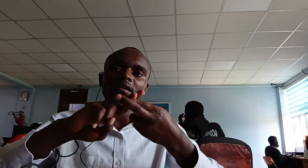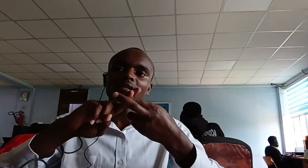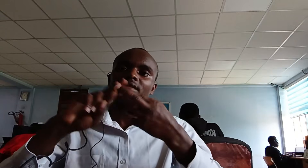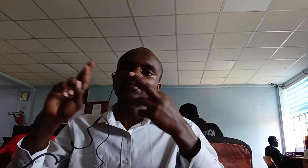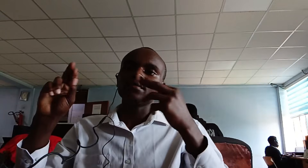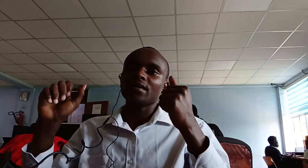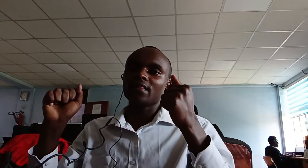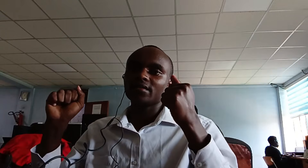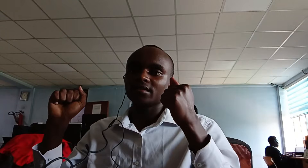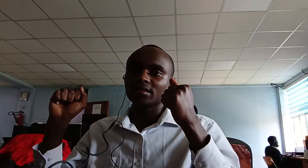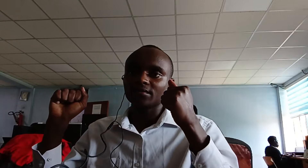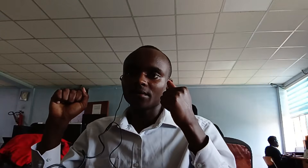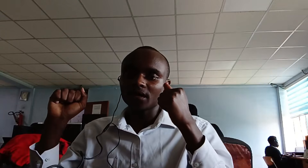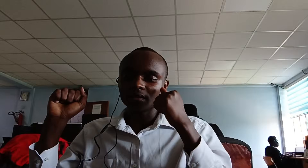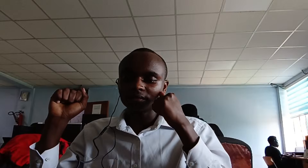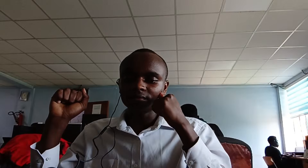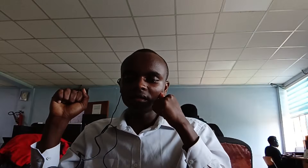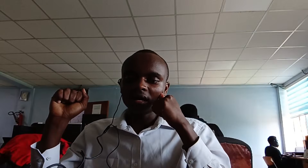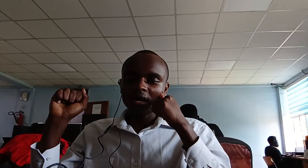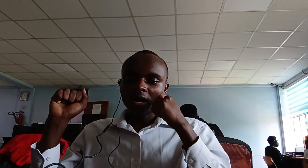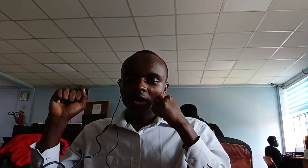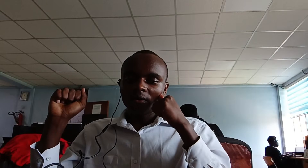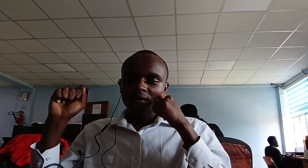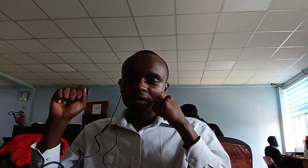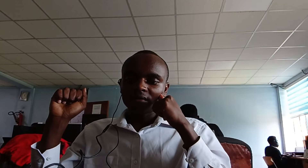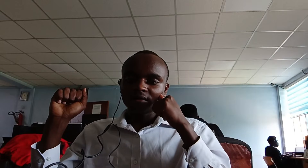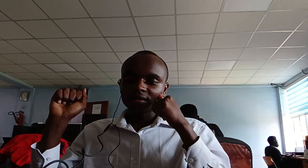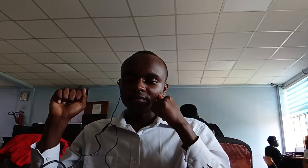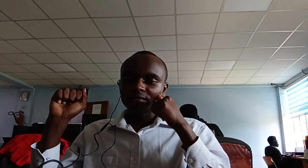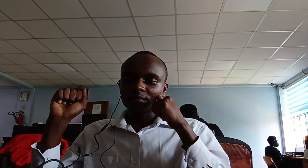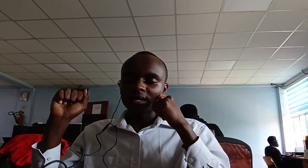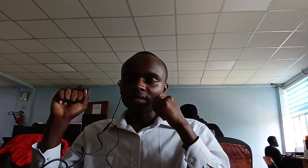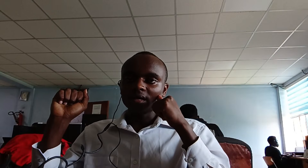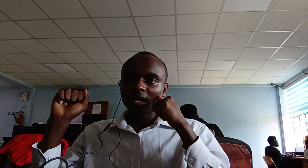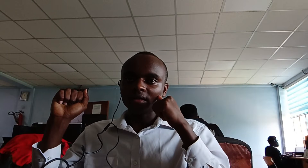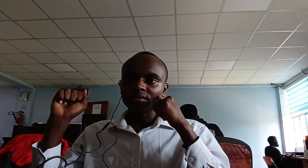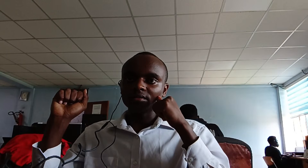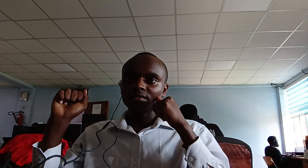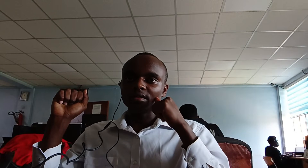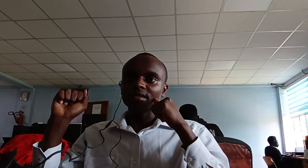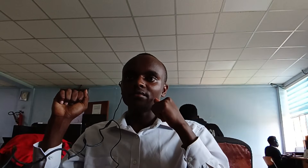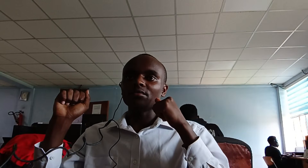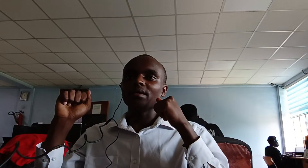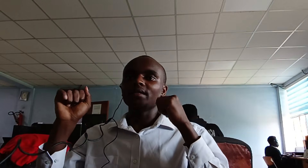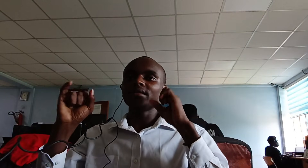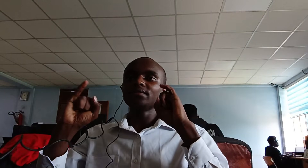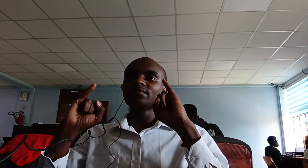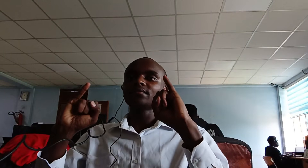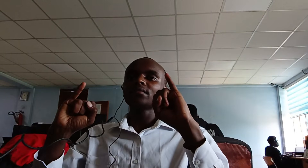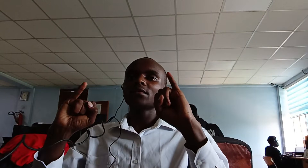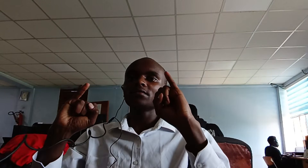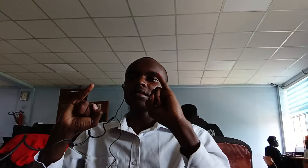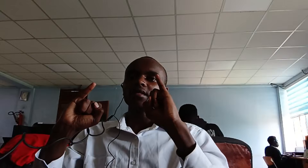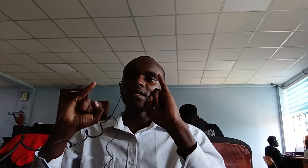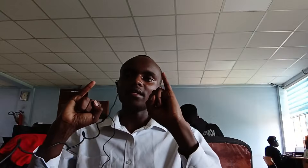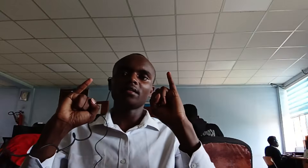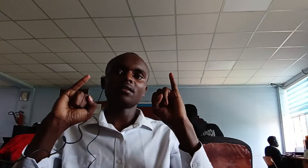relative. That's the sign for relative. I have the sign for marry. I showed you the sign for marry using the index